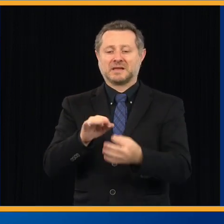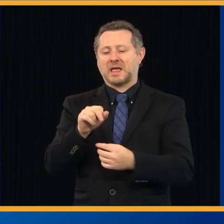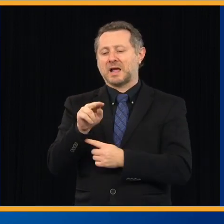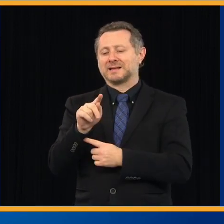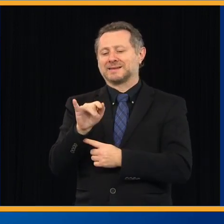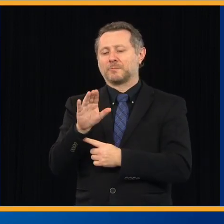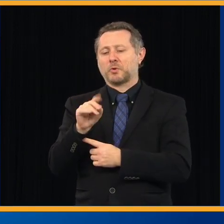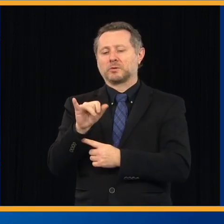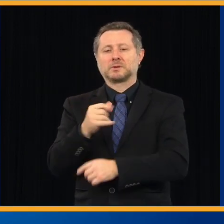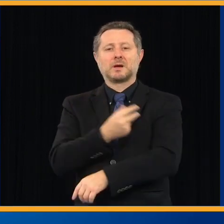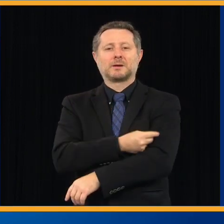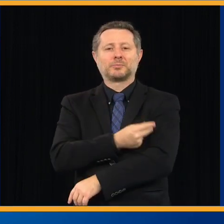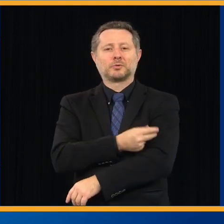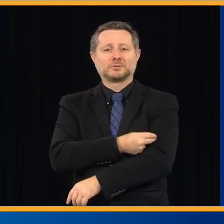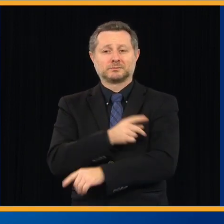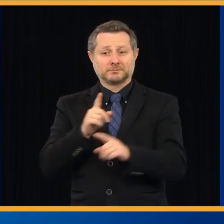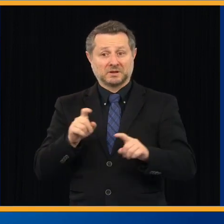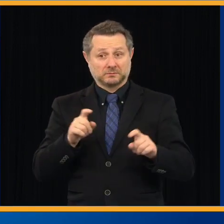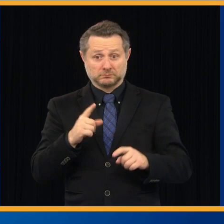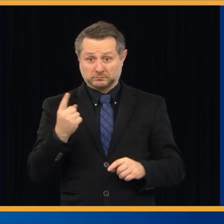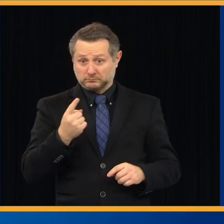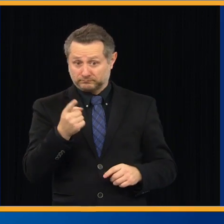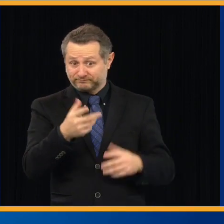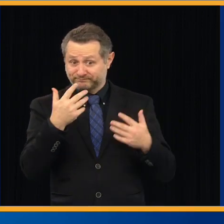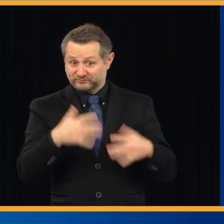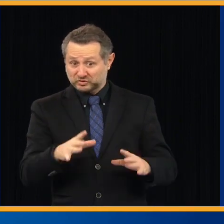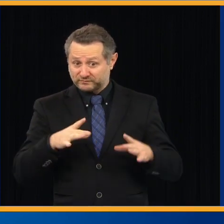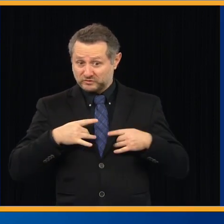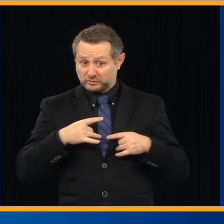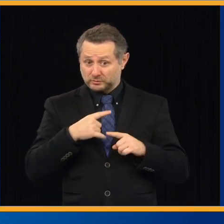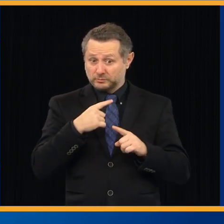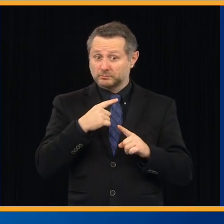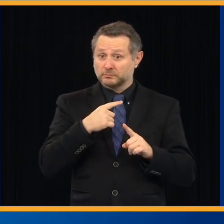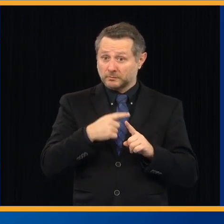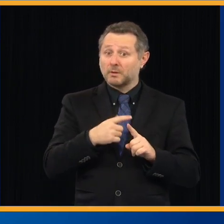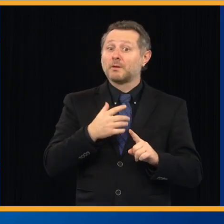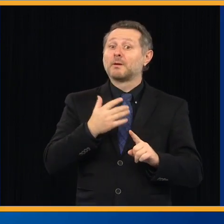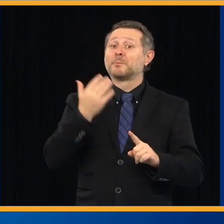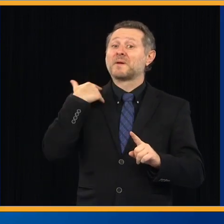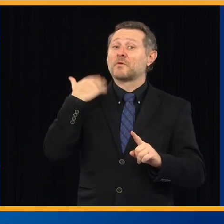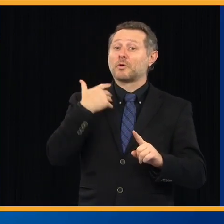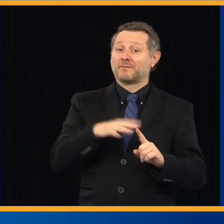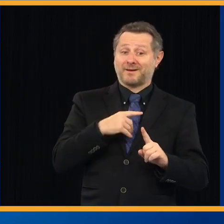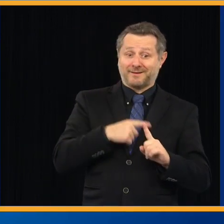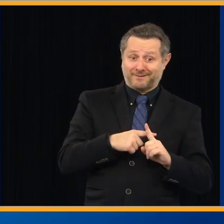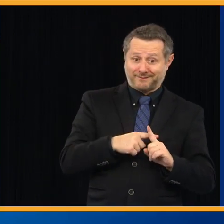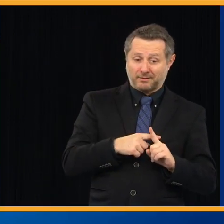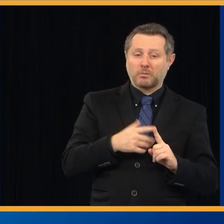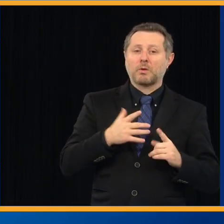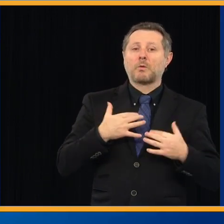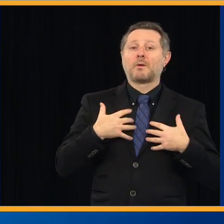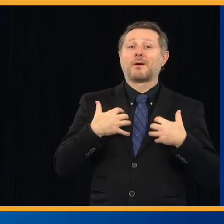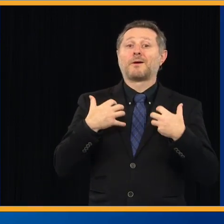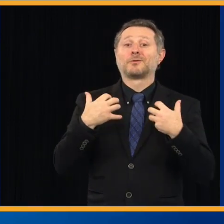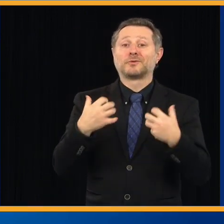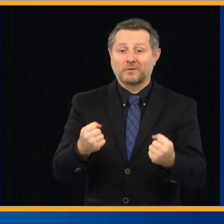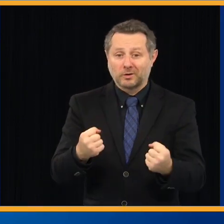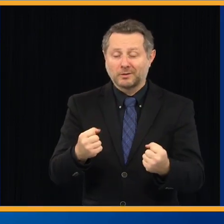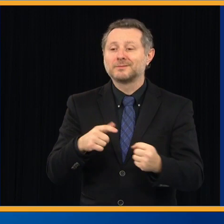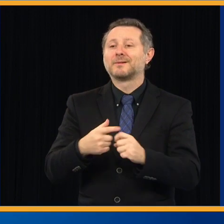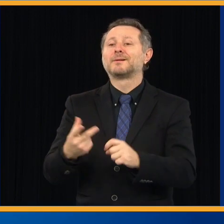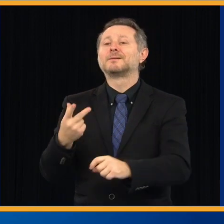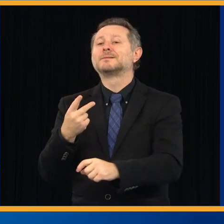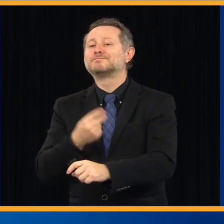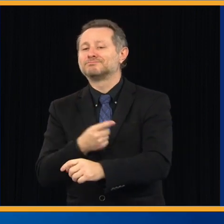If somebody has antibodies, it means that that person was infected, right? That's what the antibody test does for you. It tells you that that person